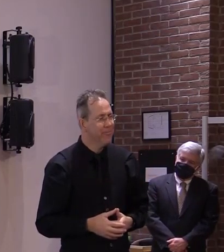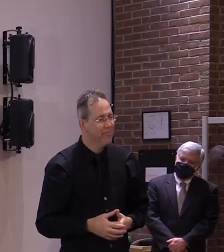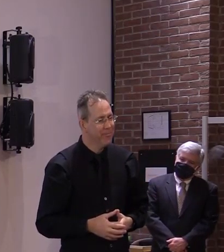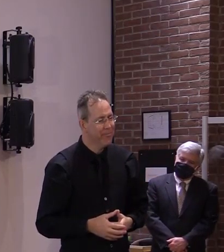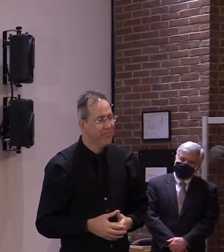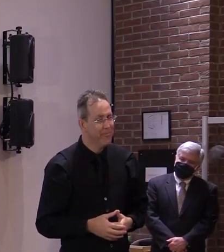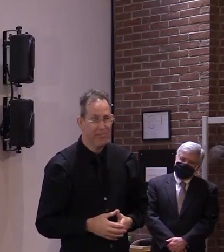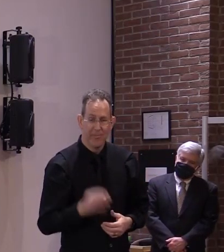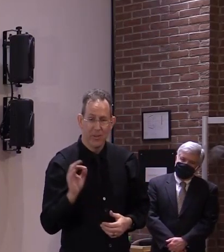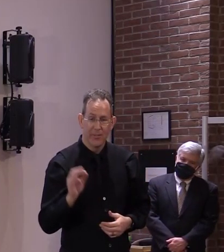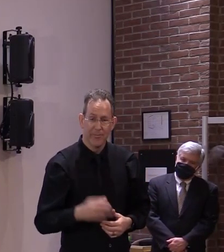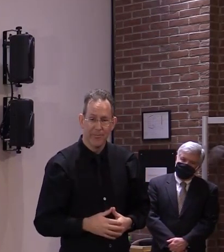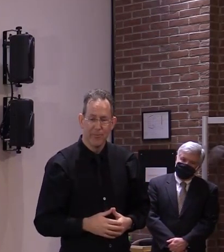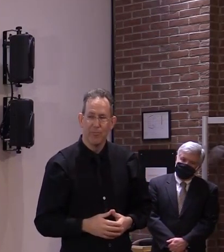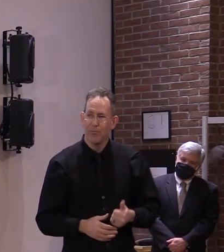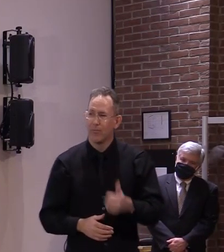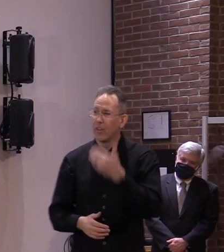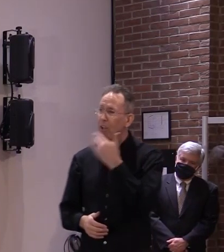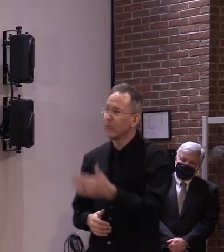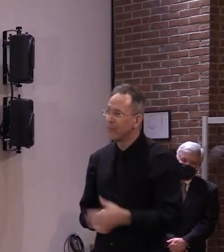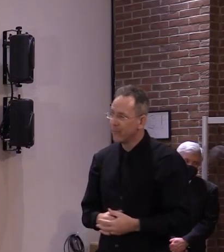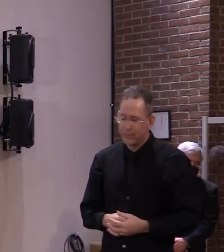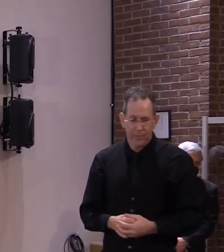Thank you.